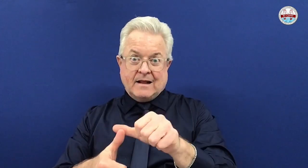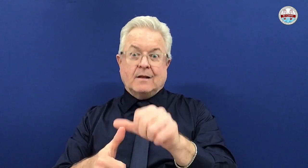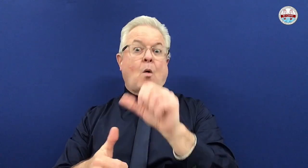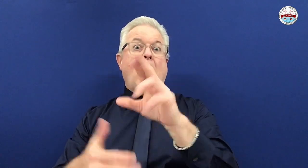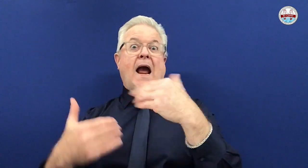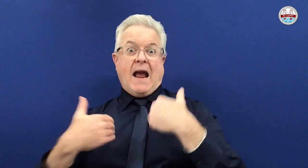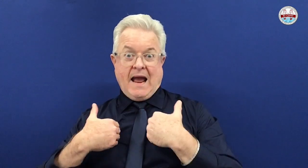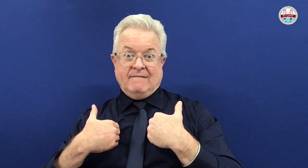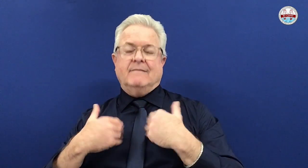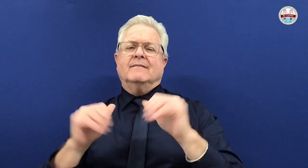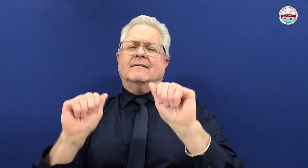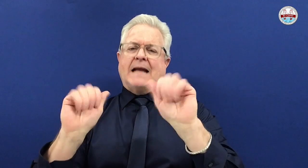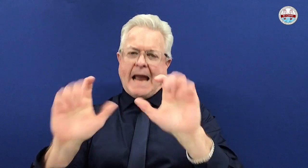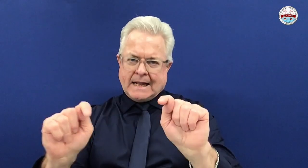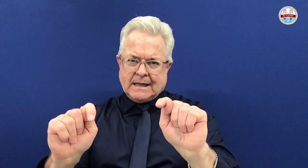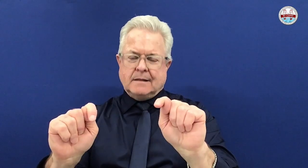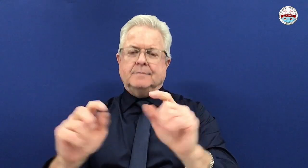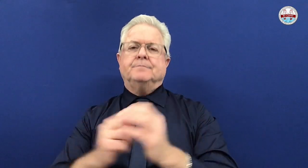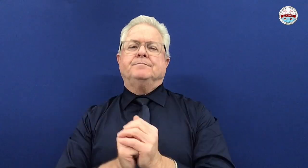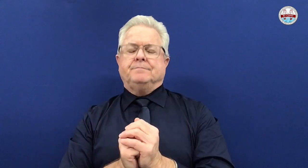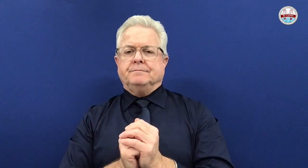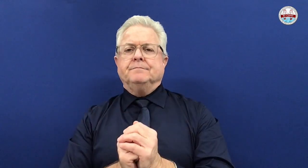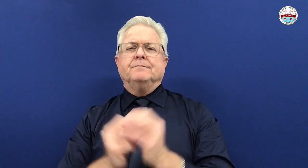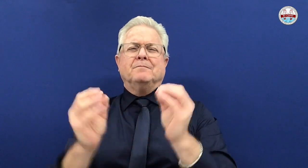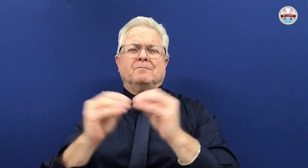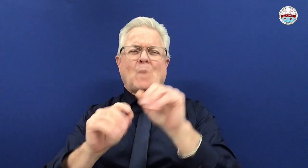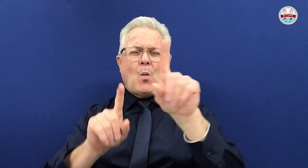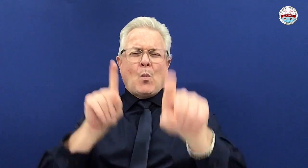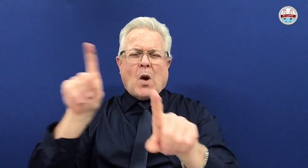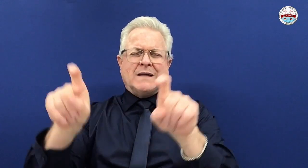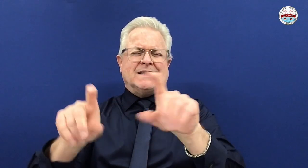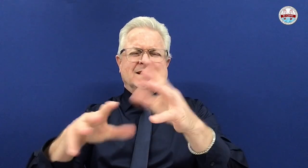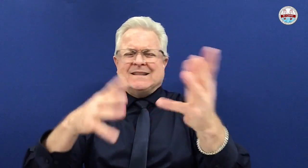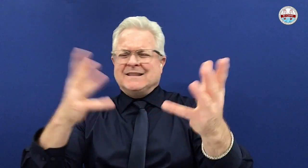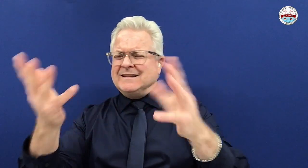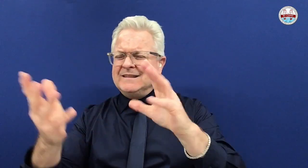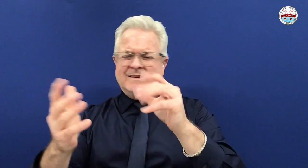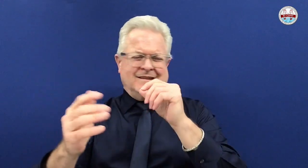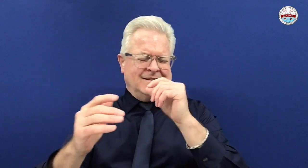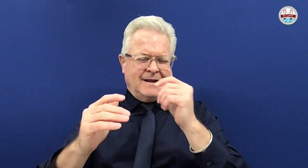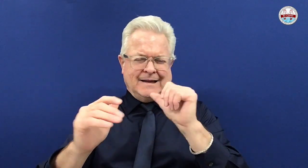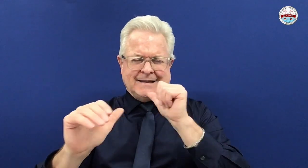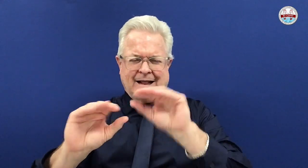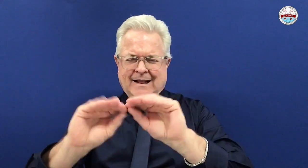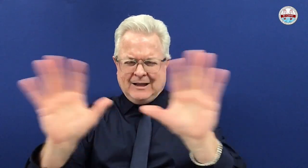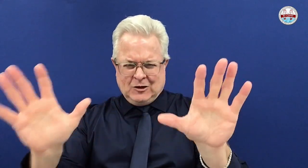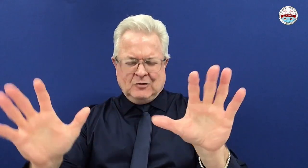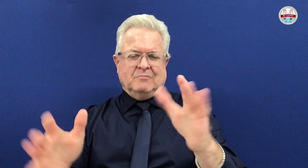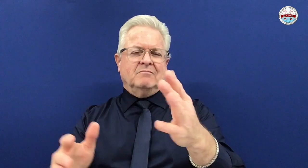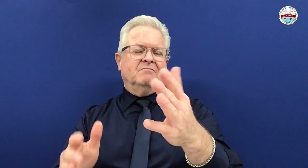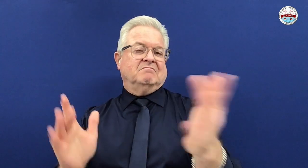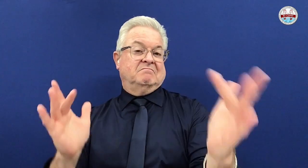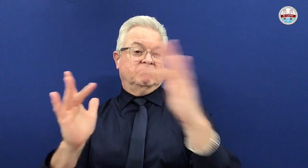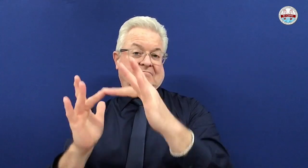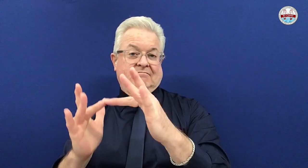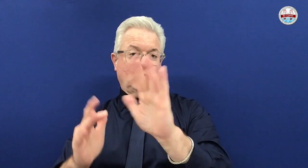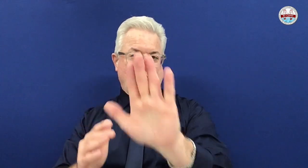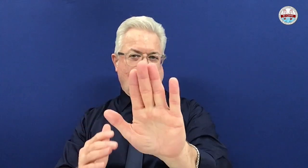this. So if you have the letter or you had it, be sure to act on it. If you're